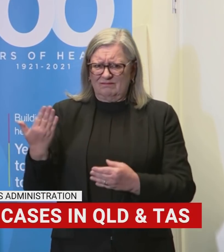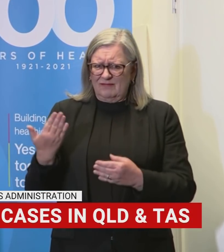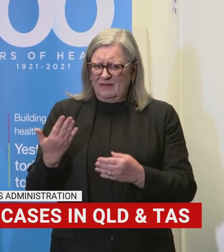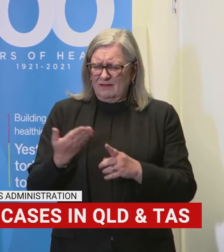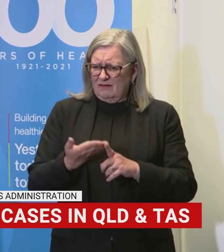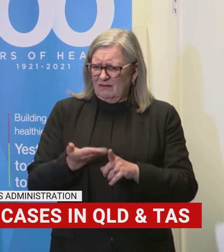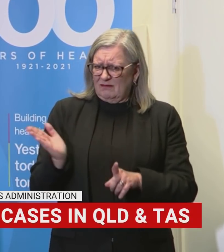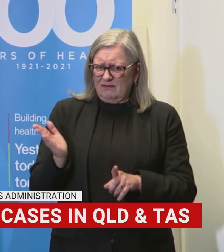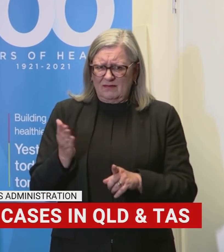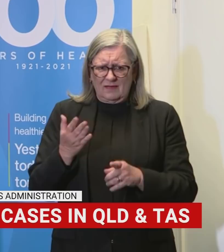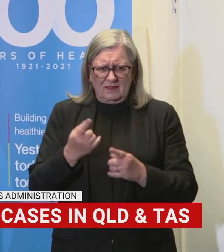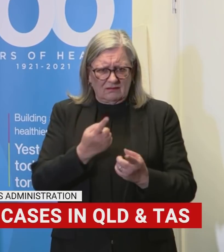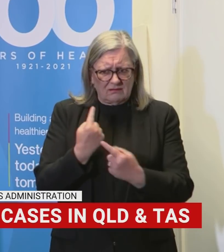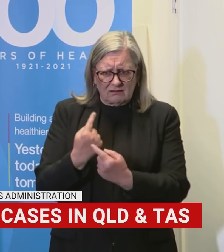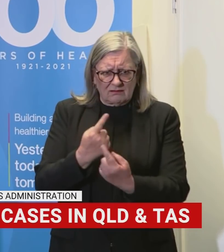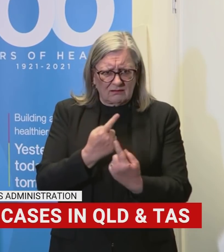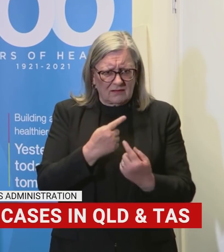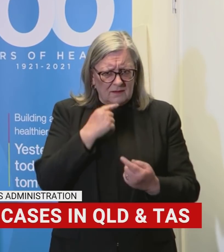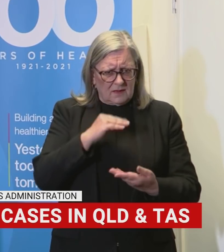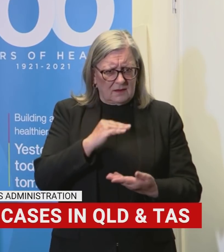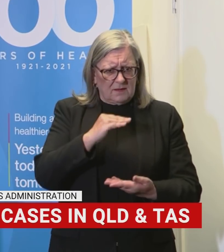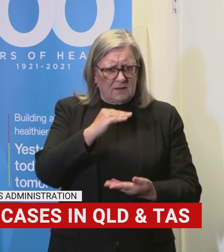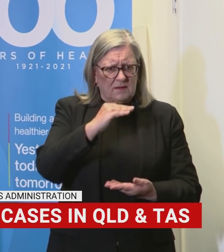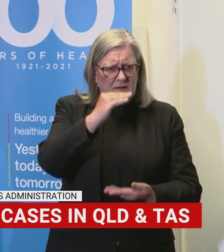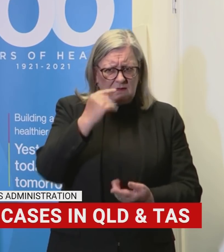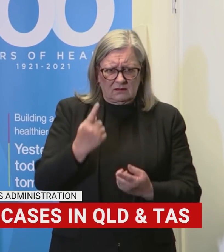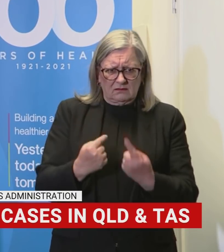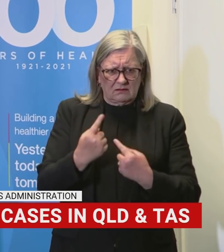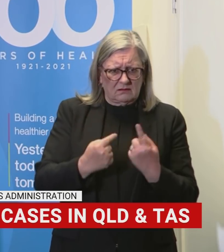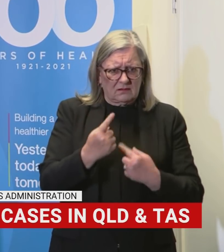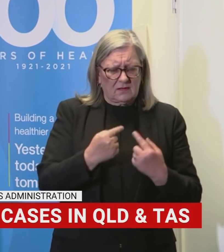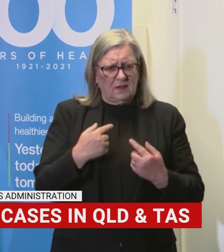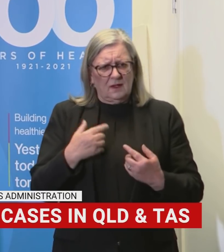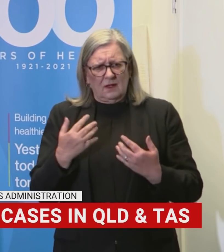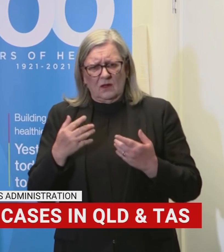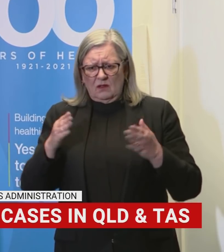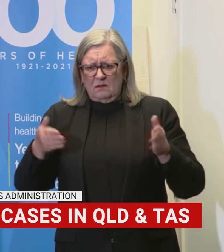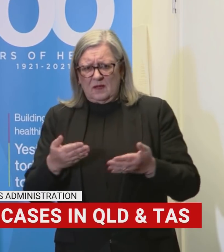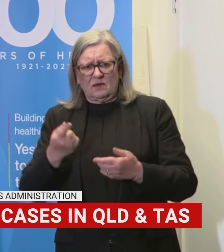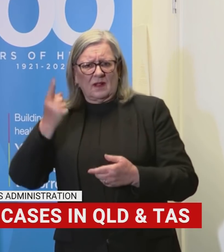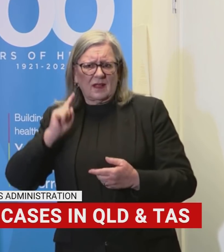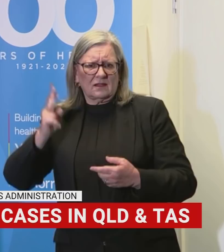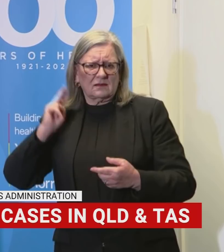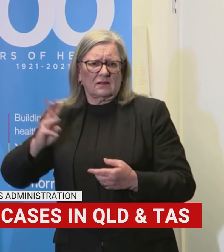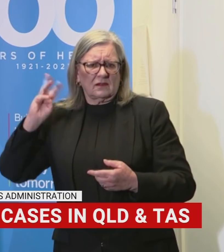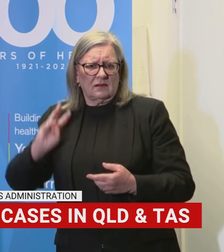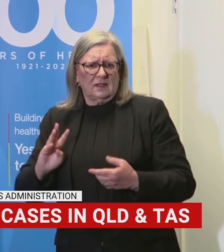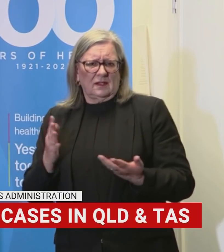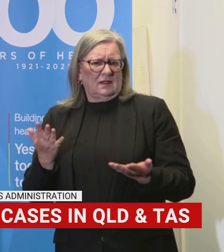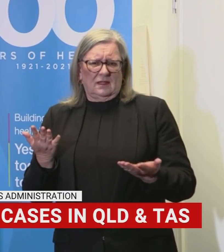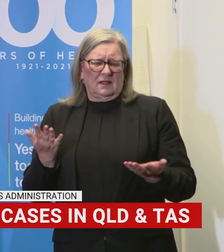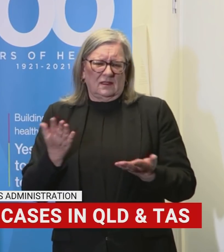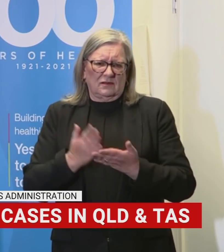increase over the types and numbers of adverse event reports that we've had in previous years. But of course, in previous years, we haven't had a